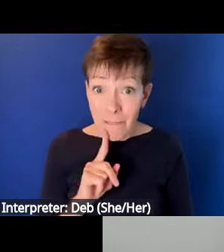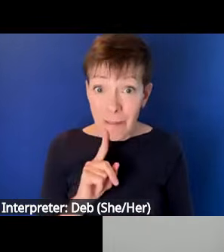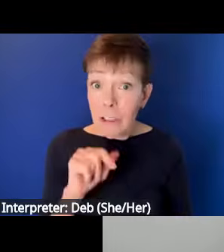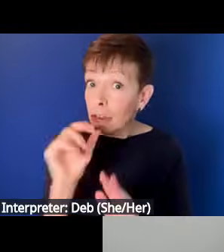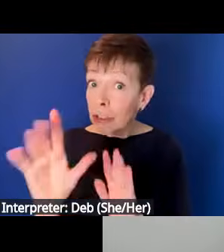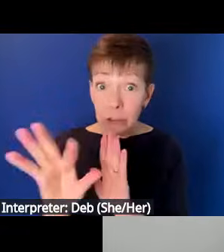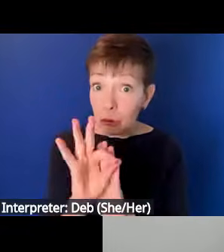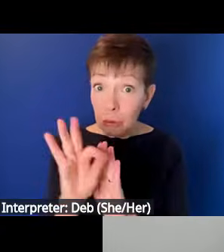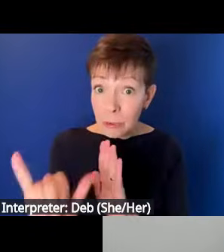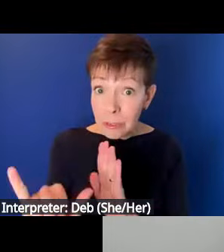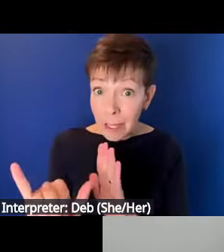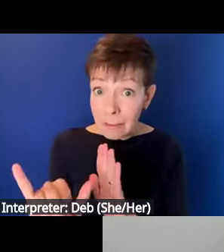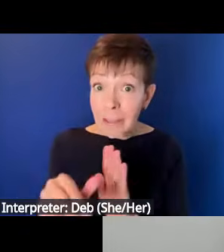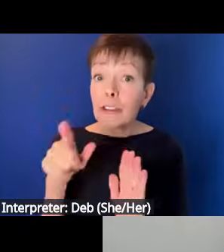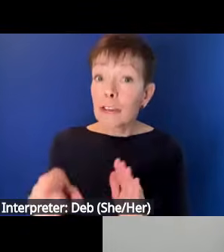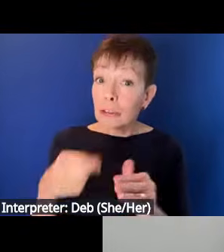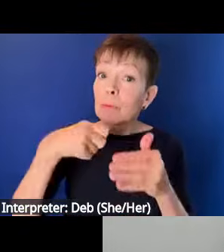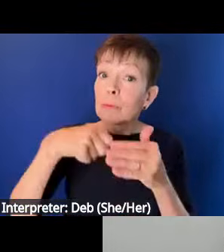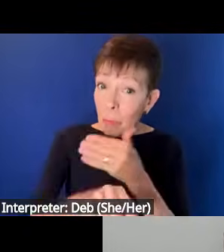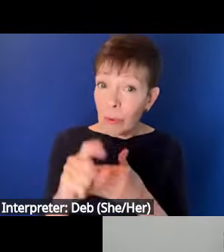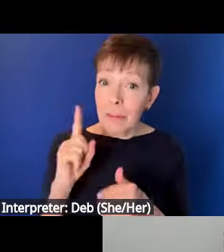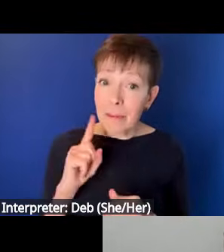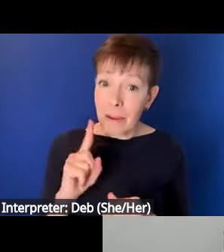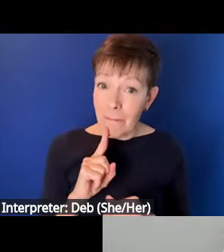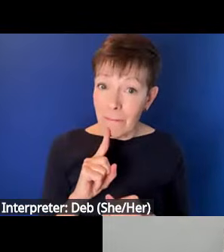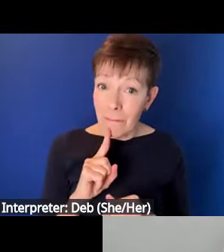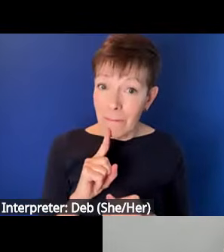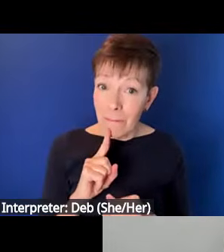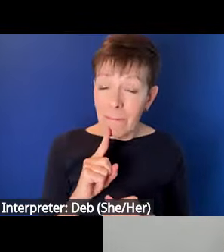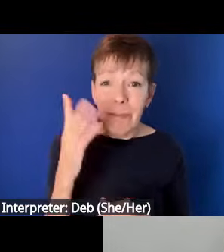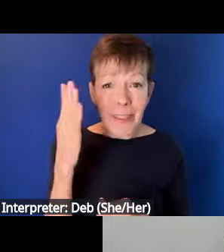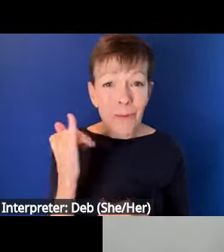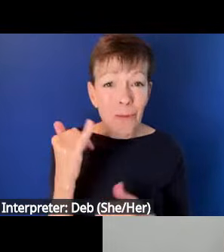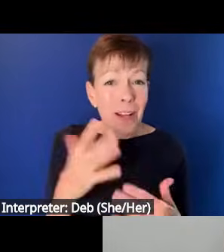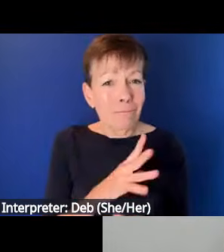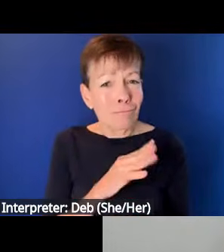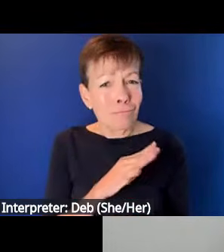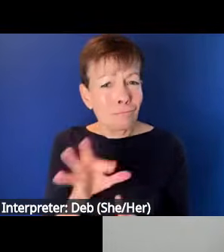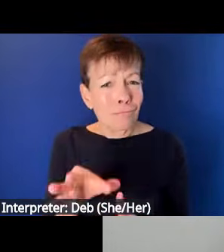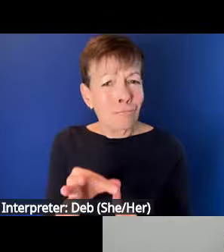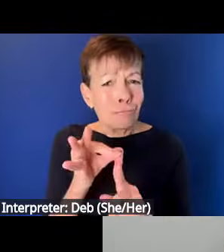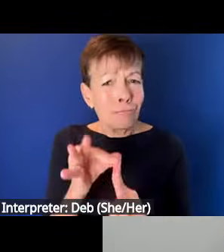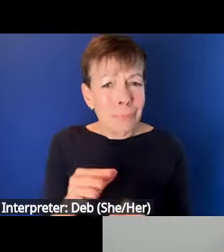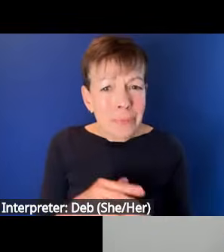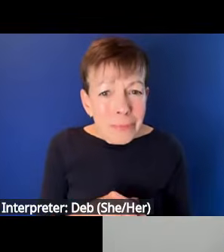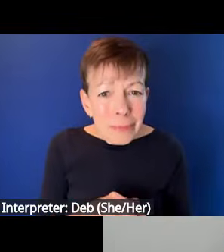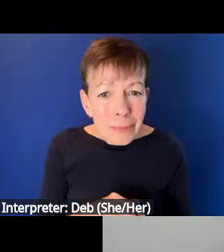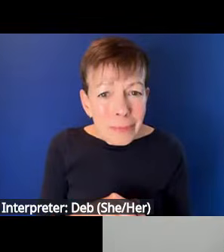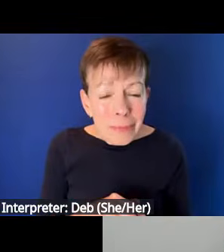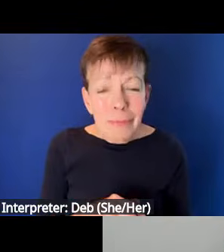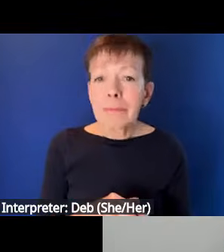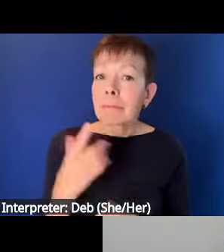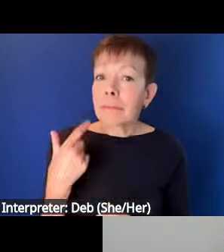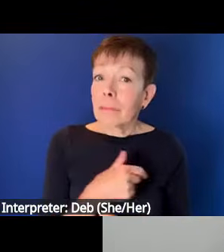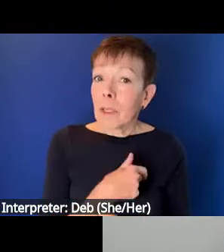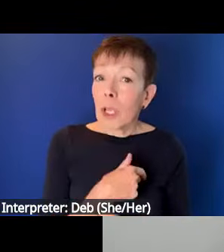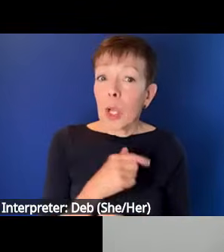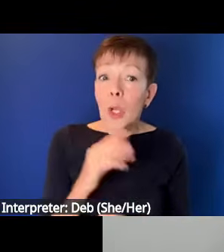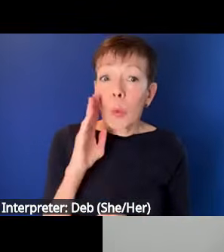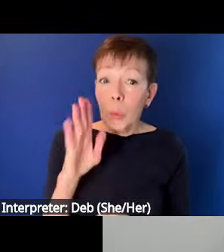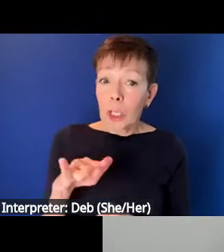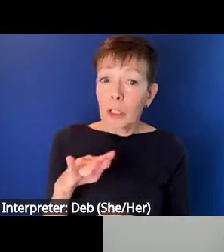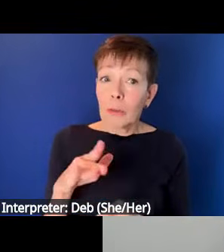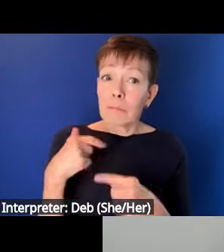she was born this way. And this is what makes her special. So we knew from the beginning